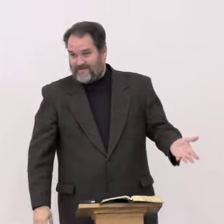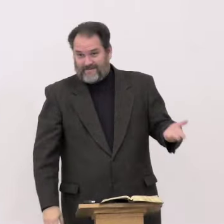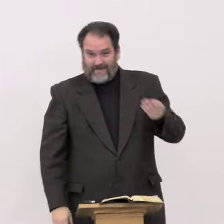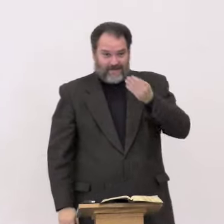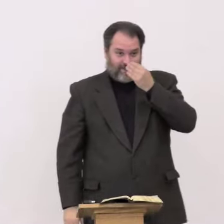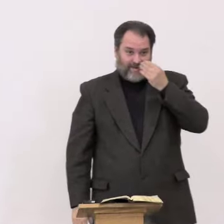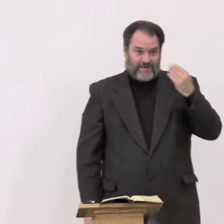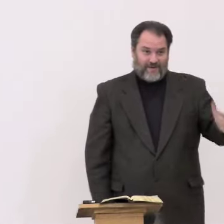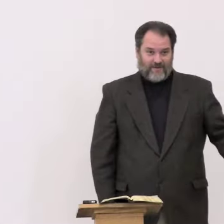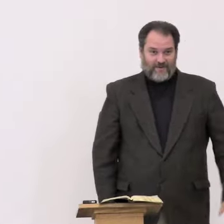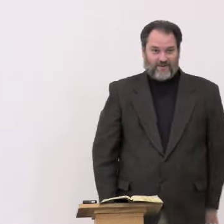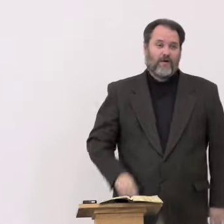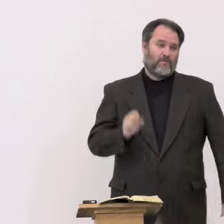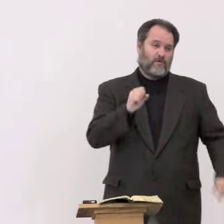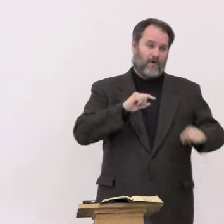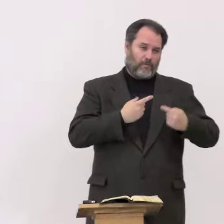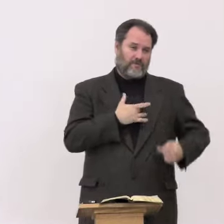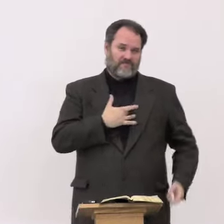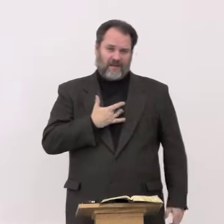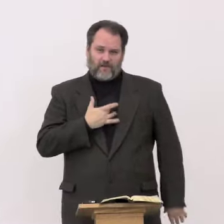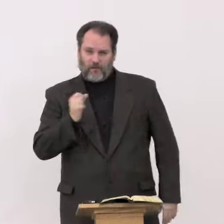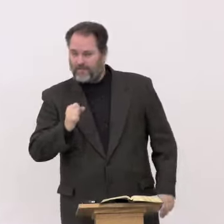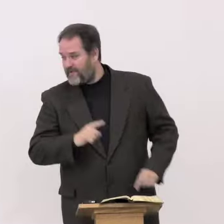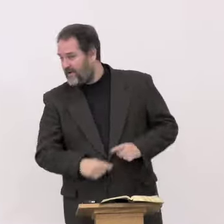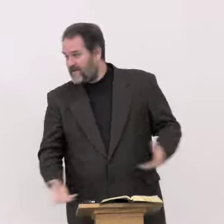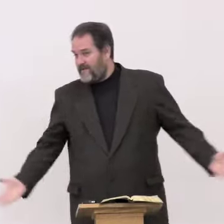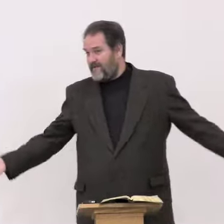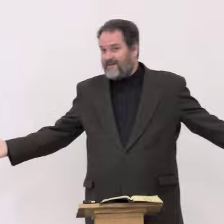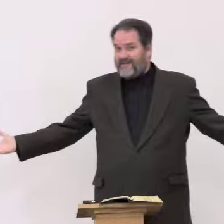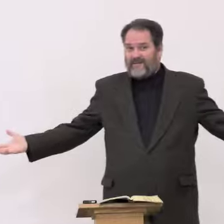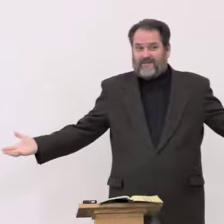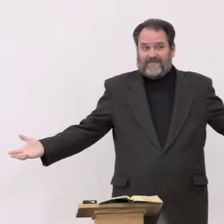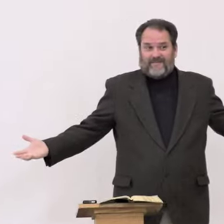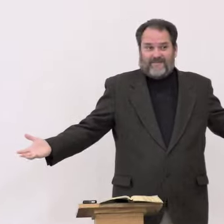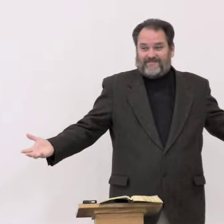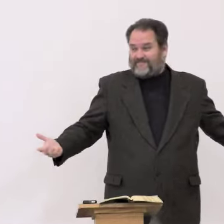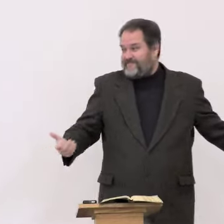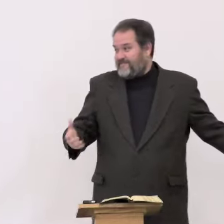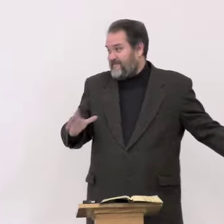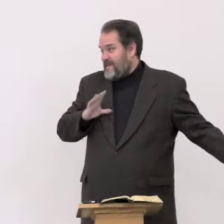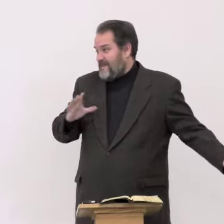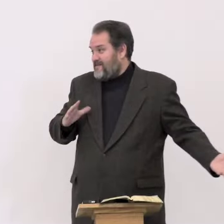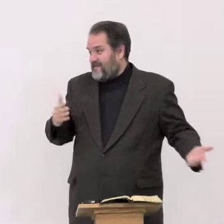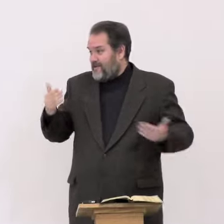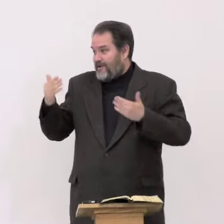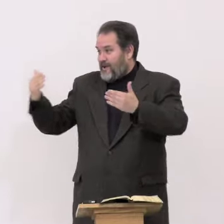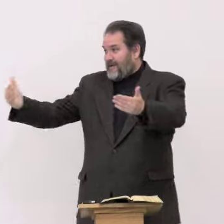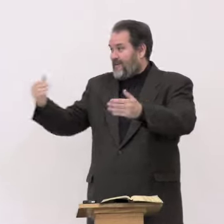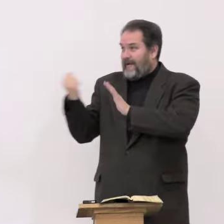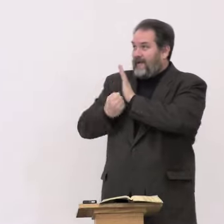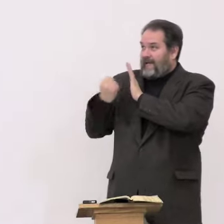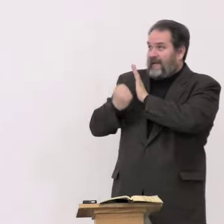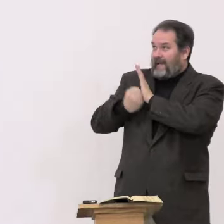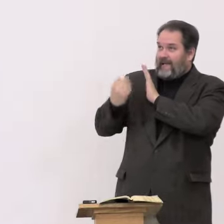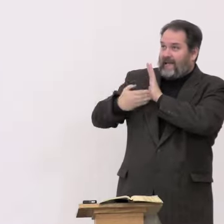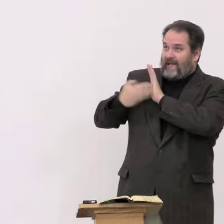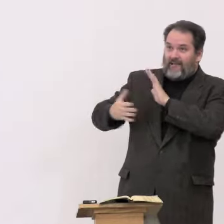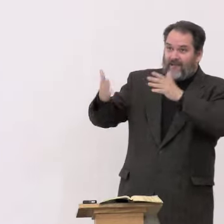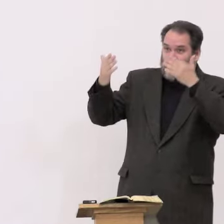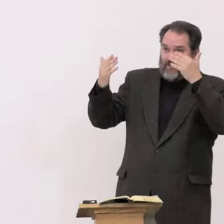See, some people like to tell me that people always talk bad about me, and I think,